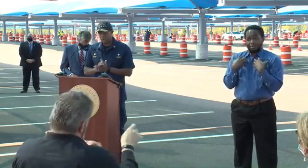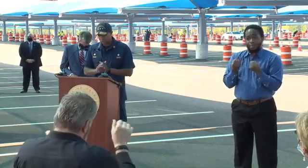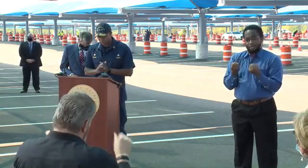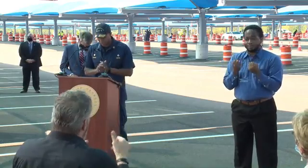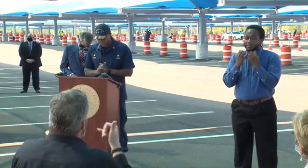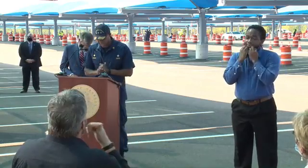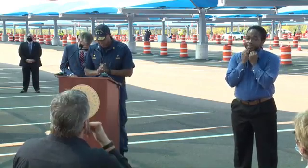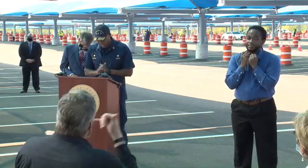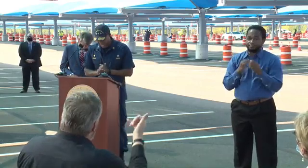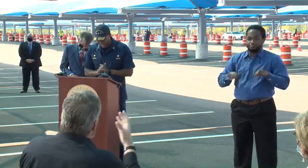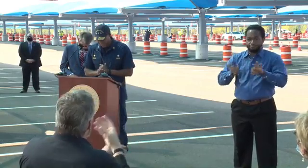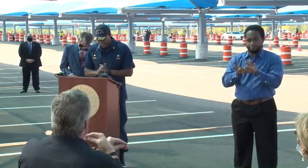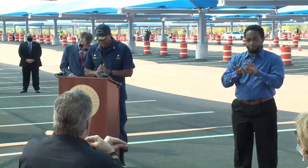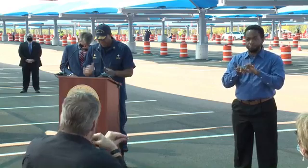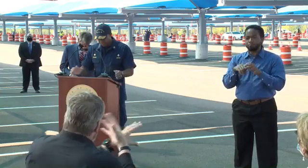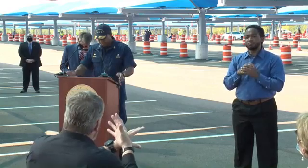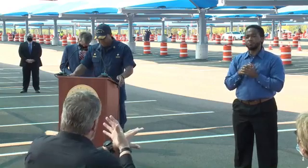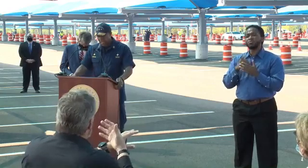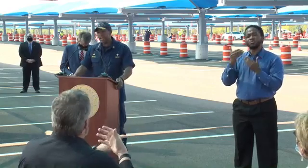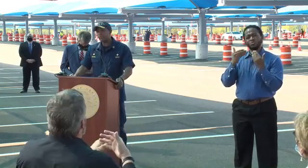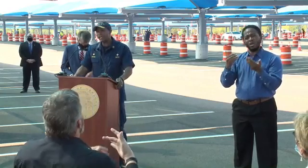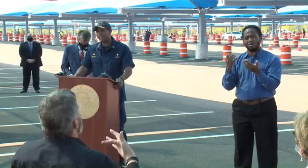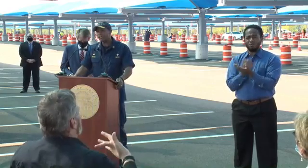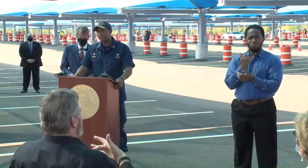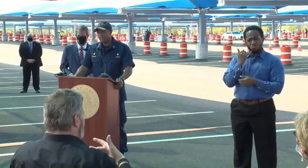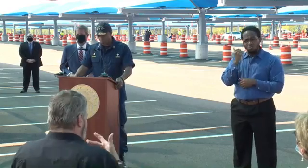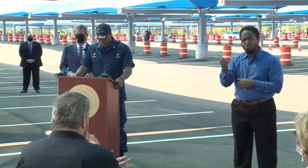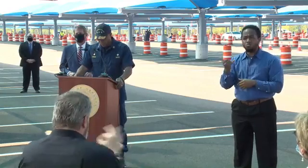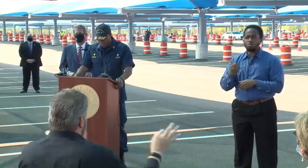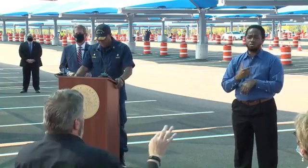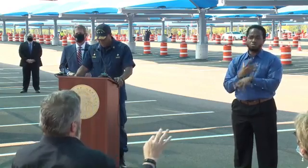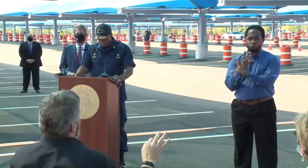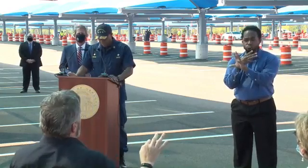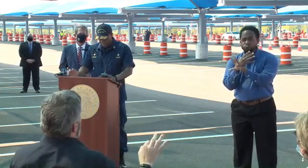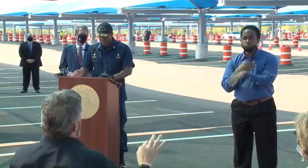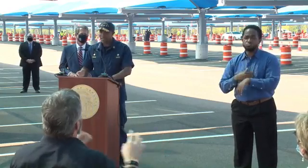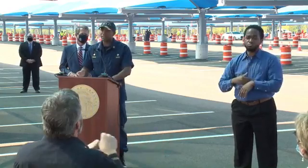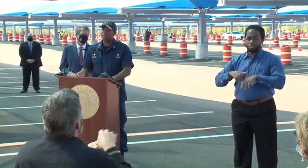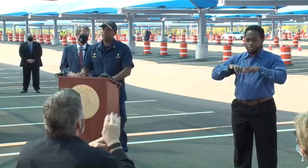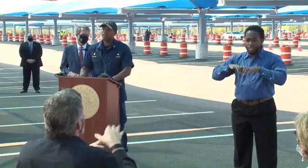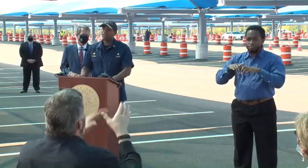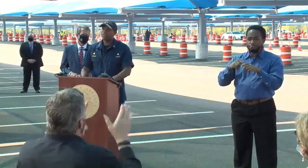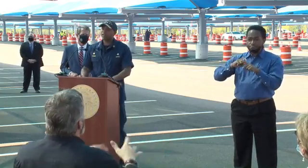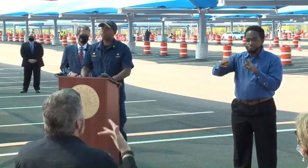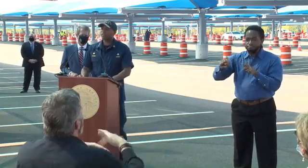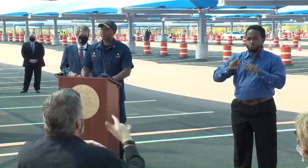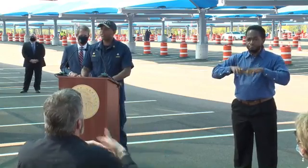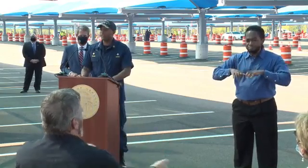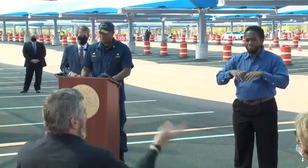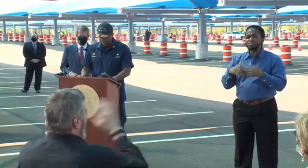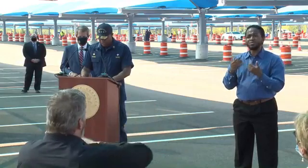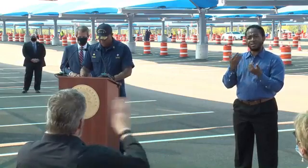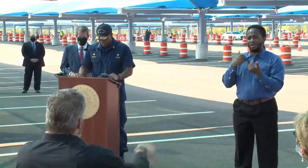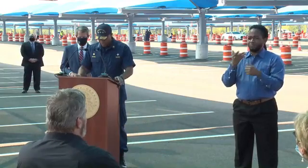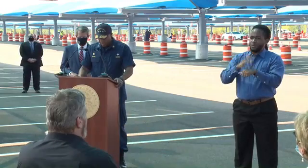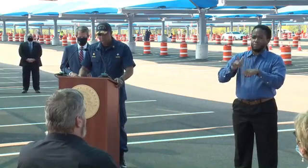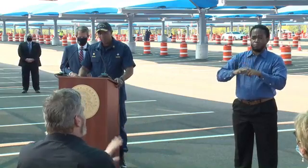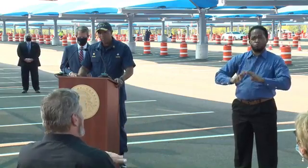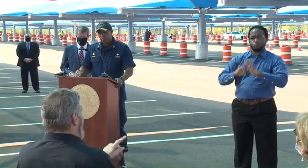is free and counselors are standing by and available every day, no matter what time it is. Check on friends and